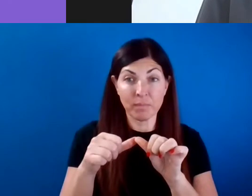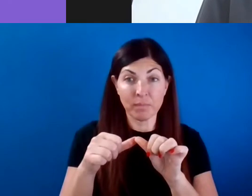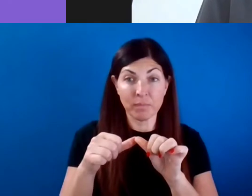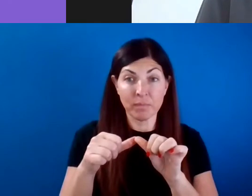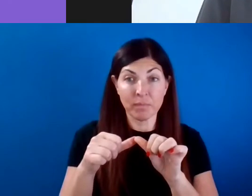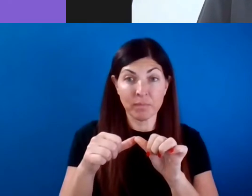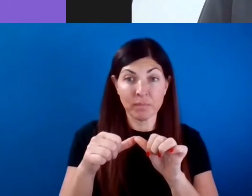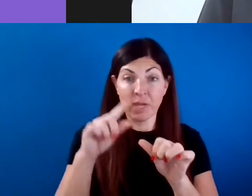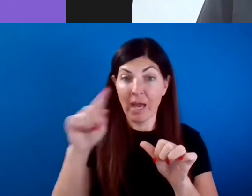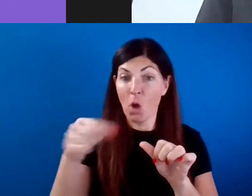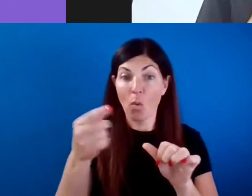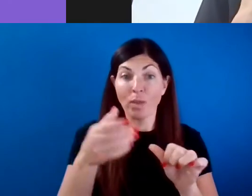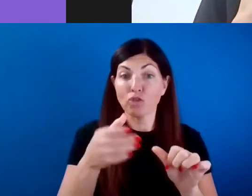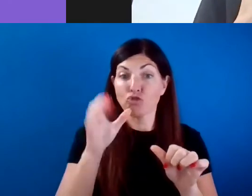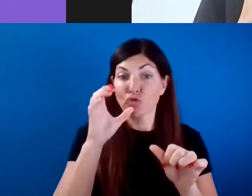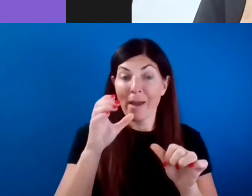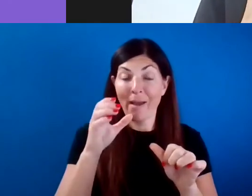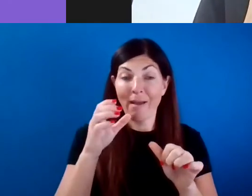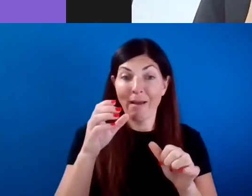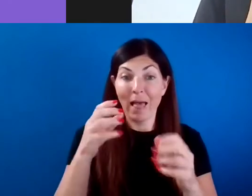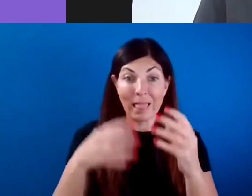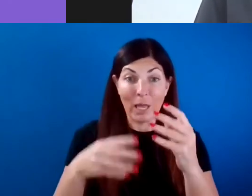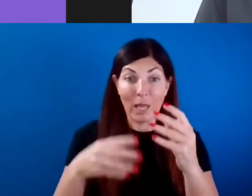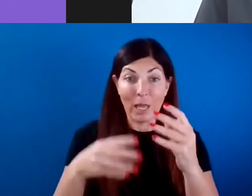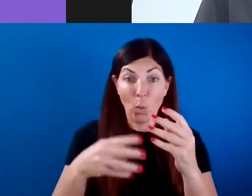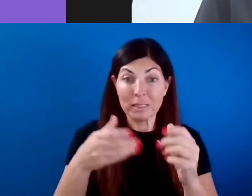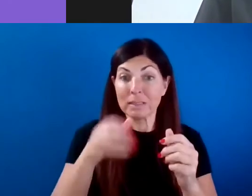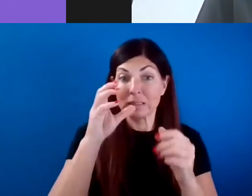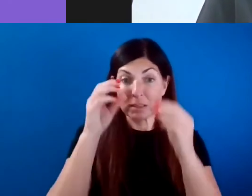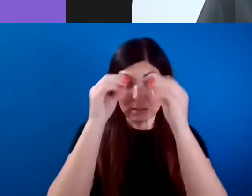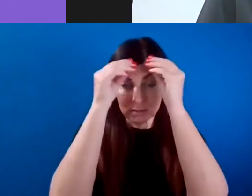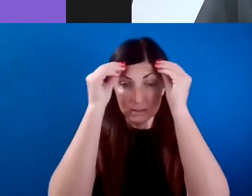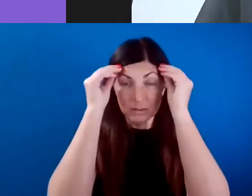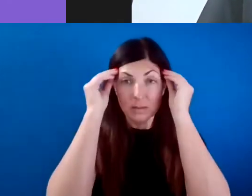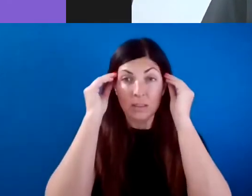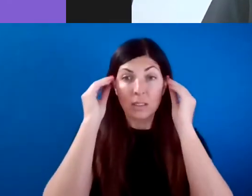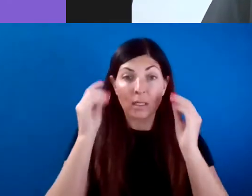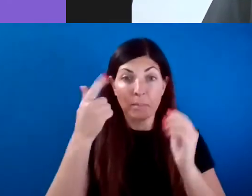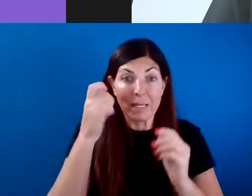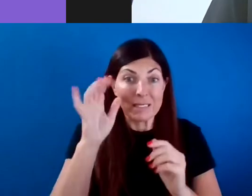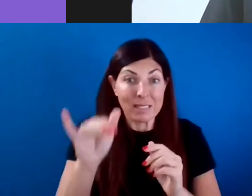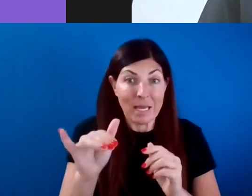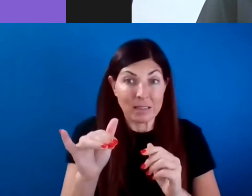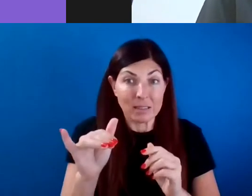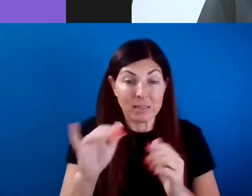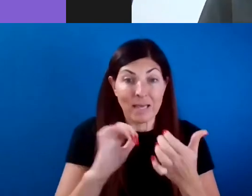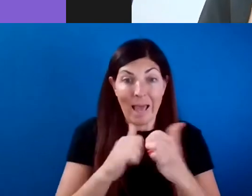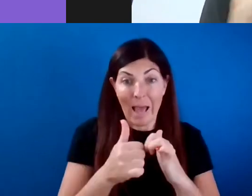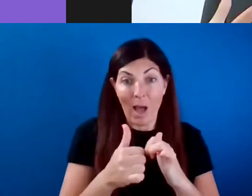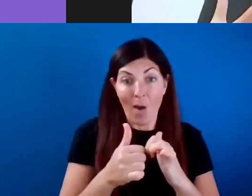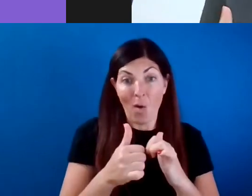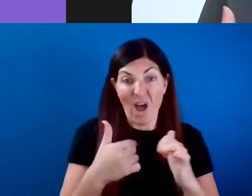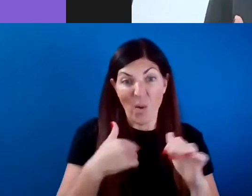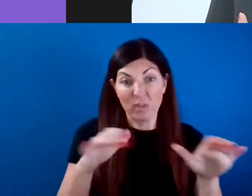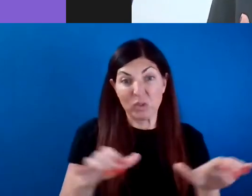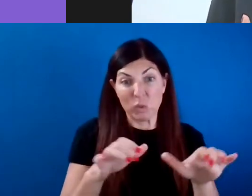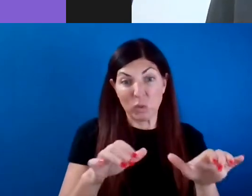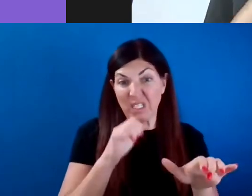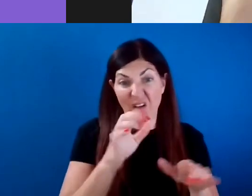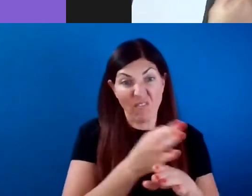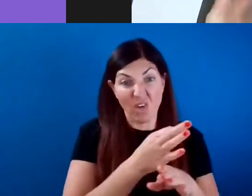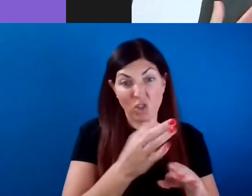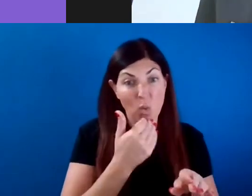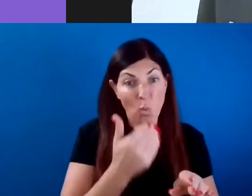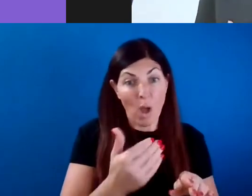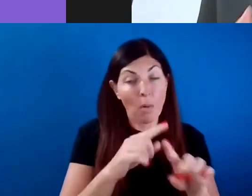only drank liquids because that was how not great I was functioning. But I learned to make it work. And